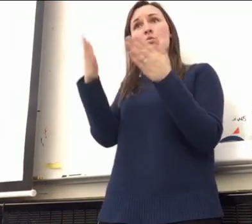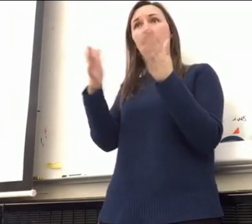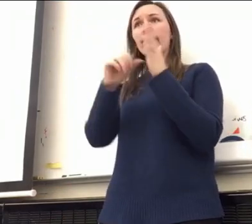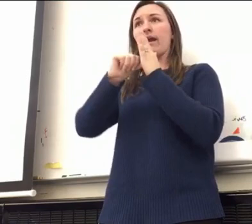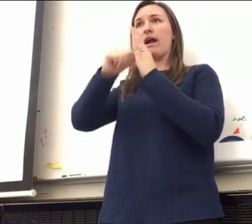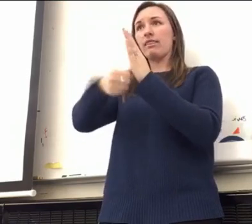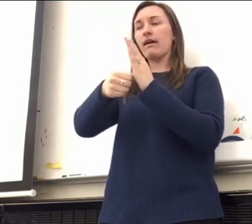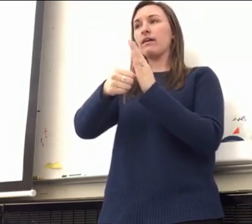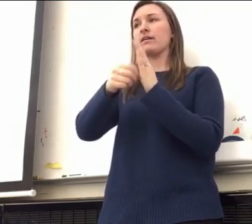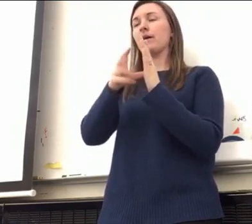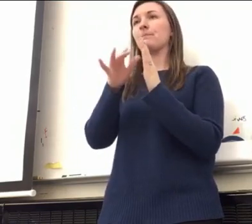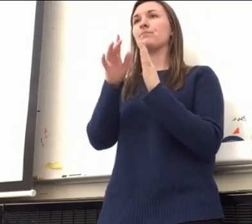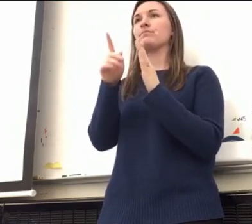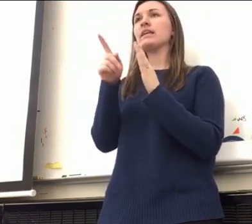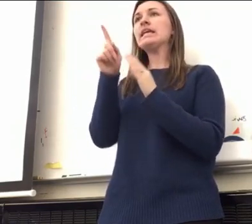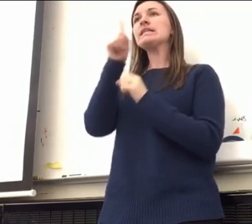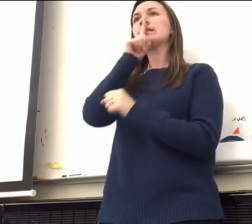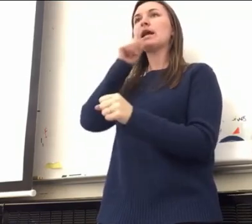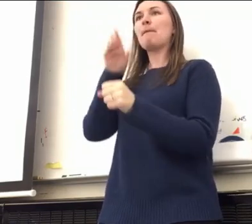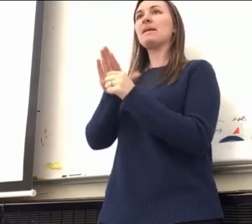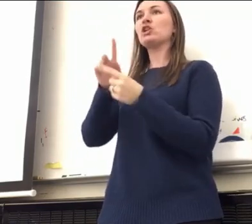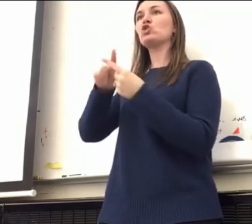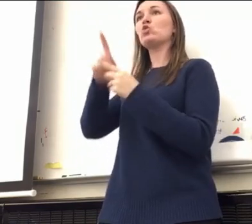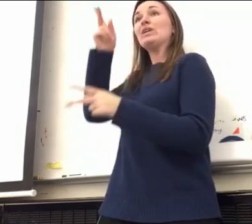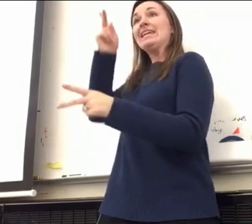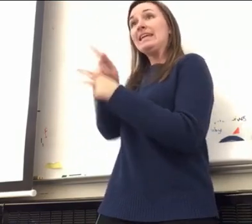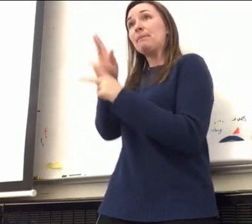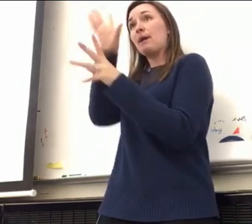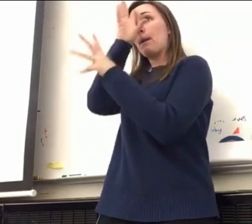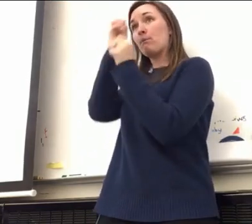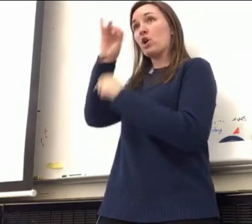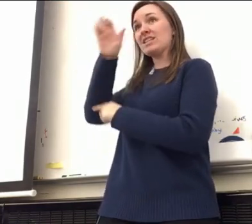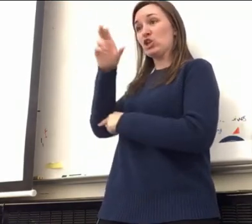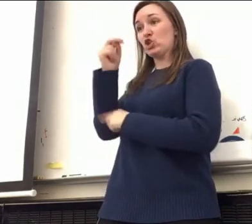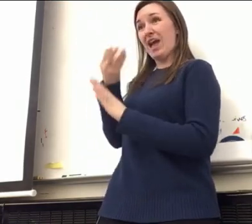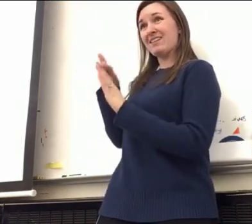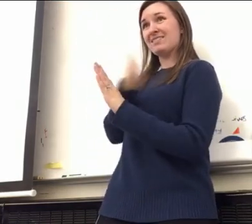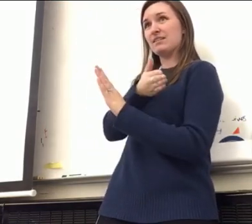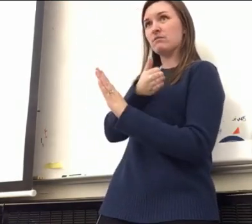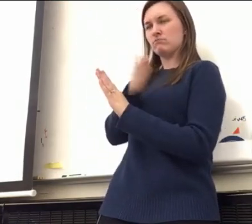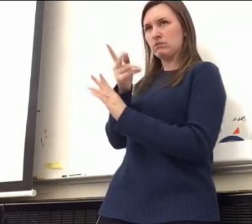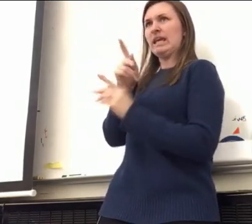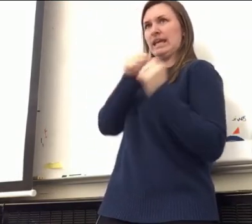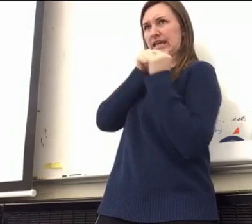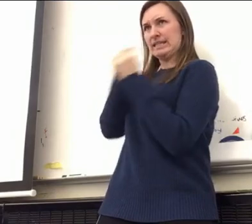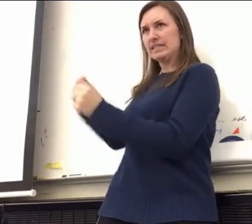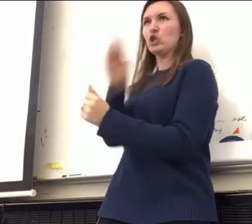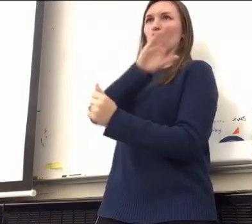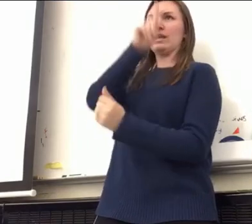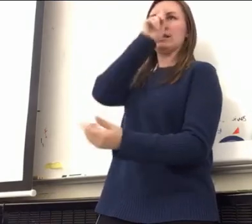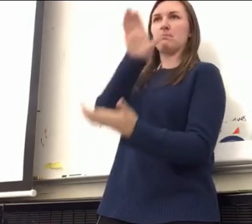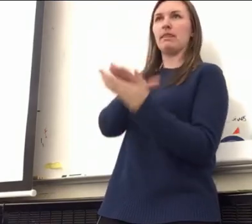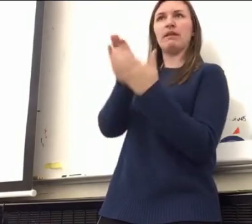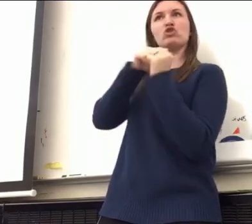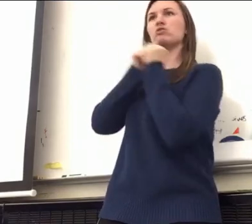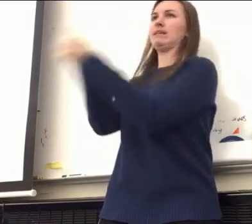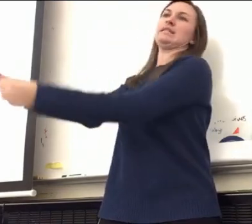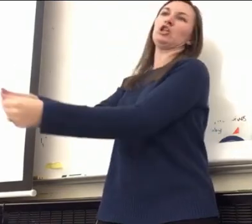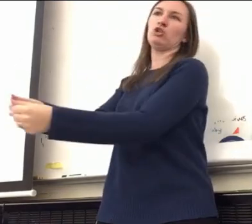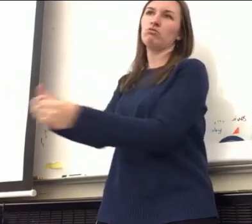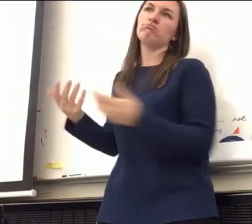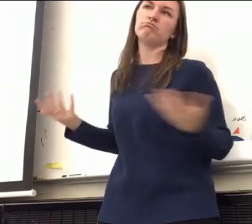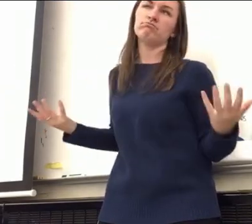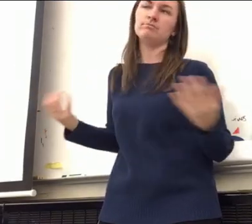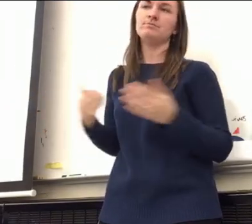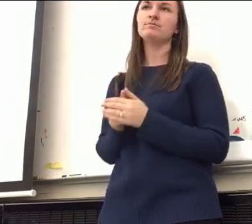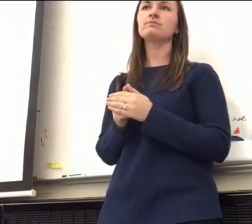highlight committed to keeping Jackson's beliefs, he basically just continued on with what was Andrew Jackson. Following Martin